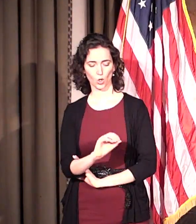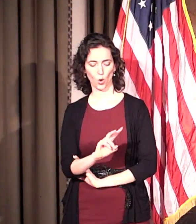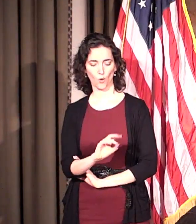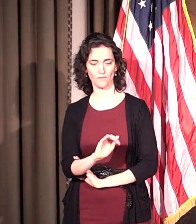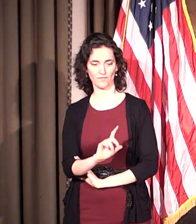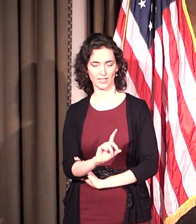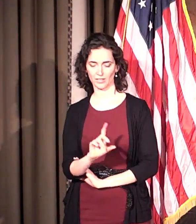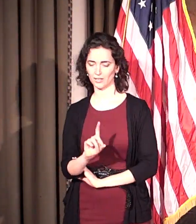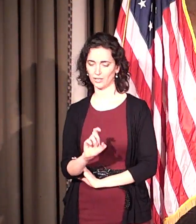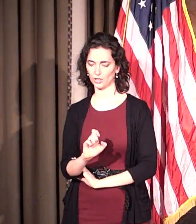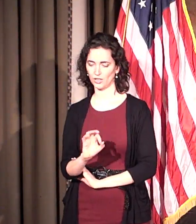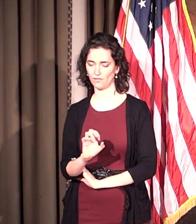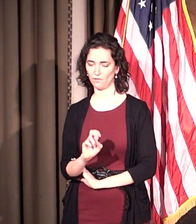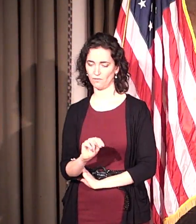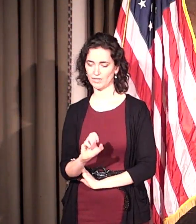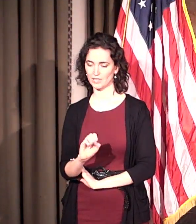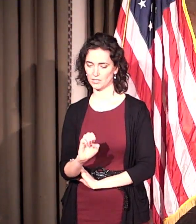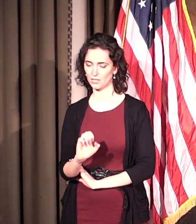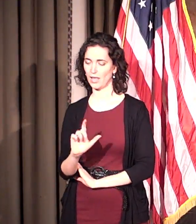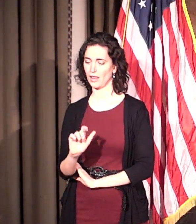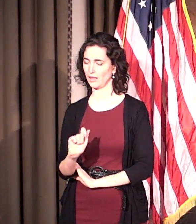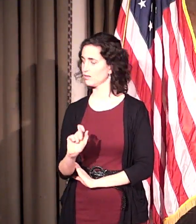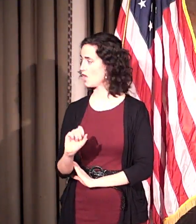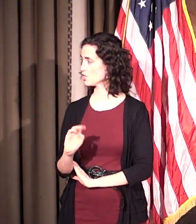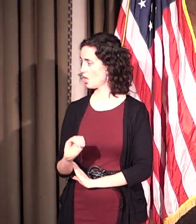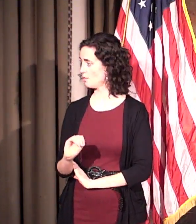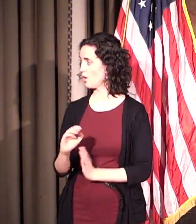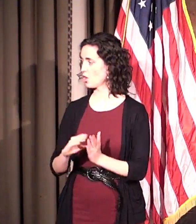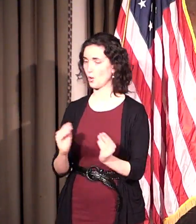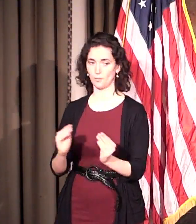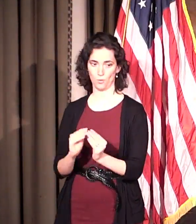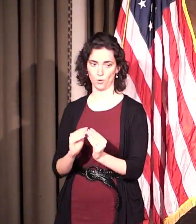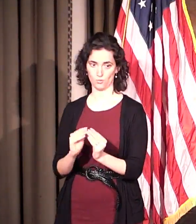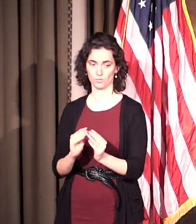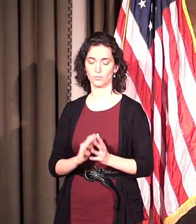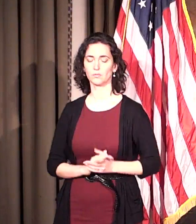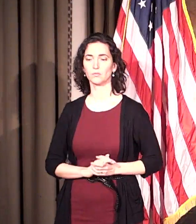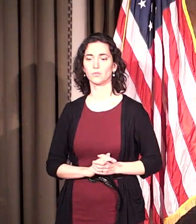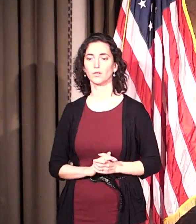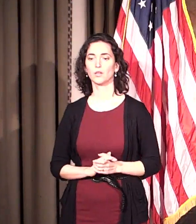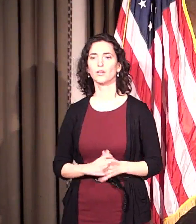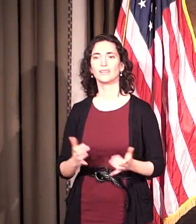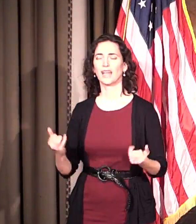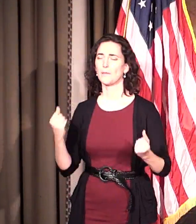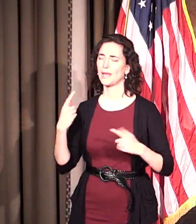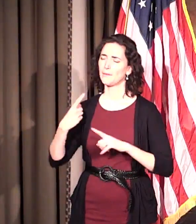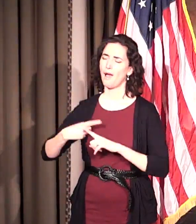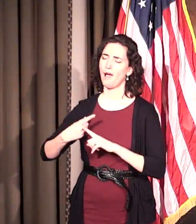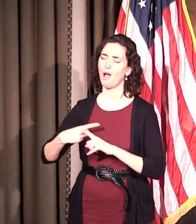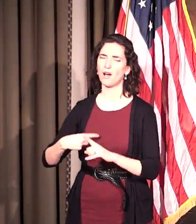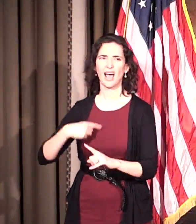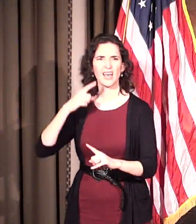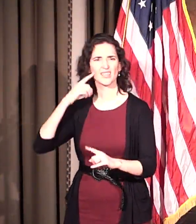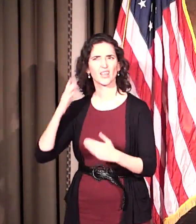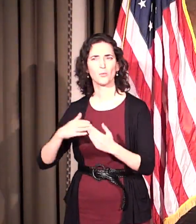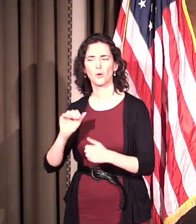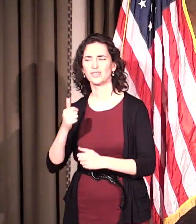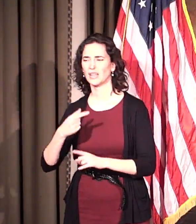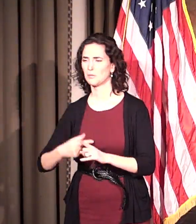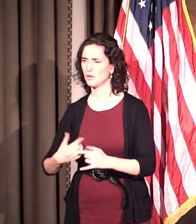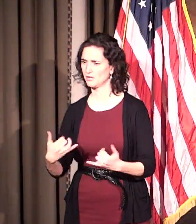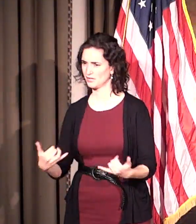coviddefensela.com to learn more about it. So for many months now, I'm guessing close to 10, you've heard me